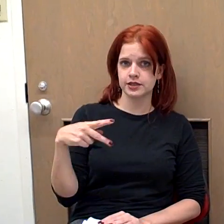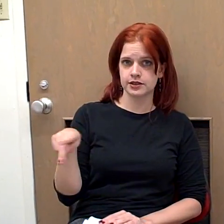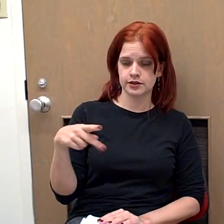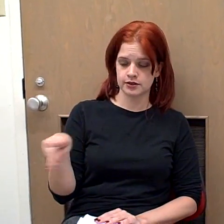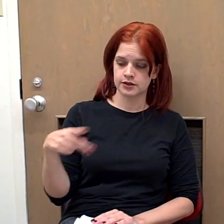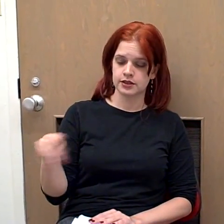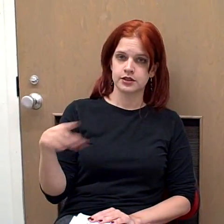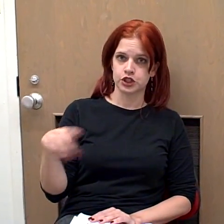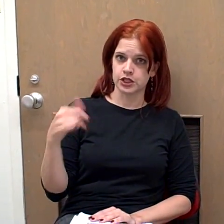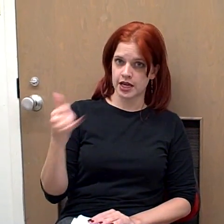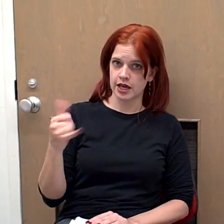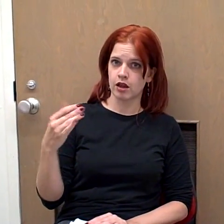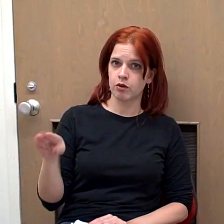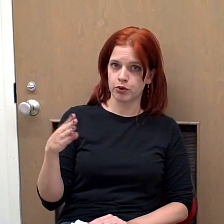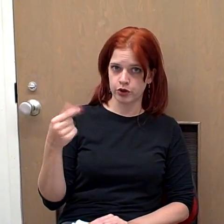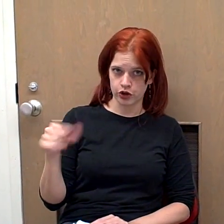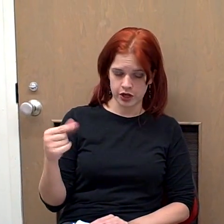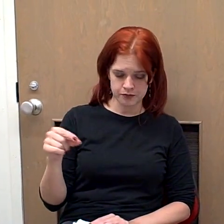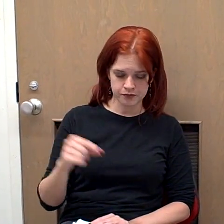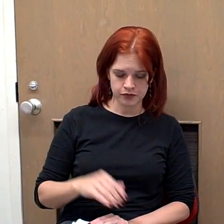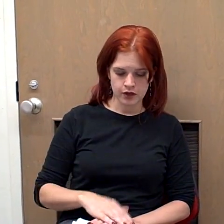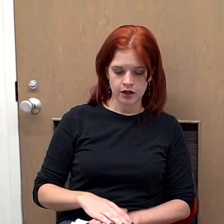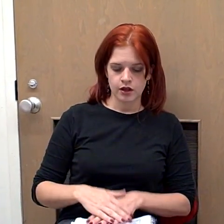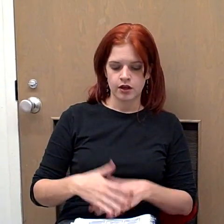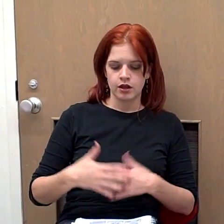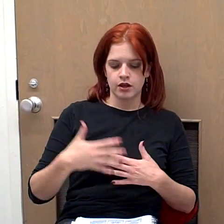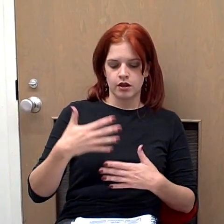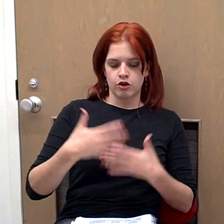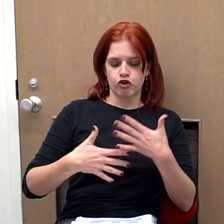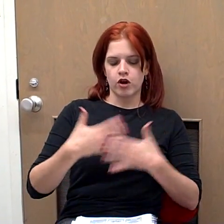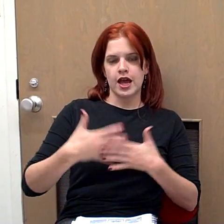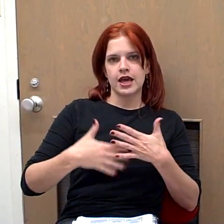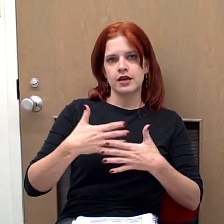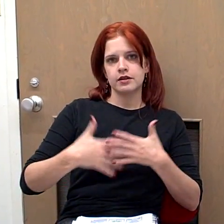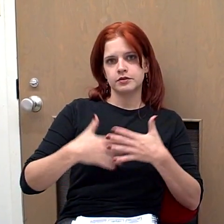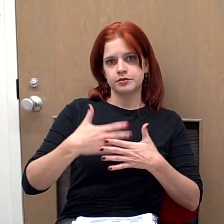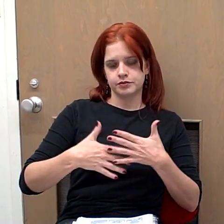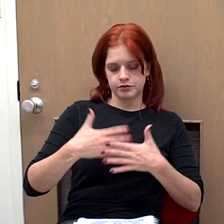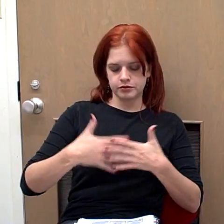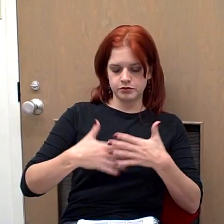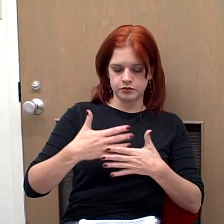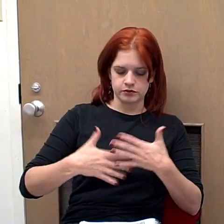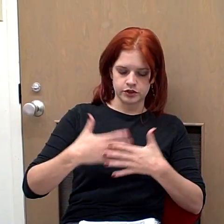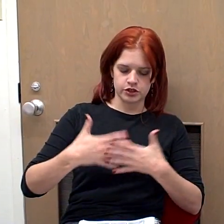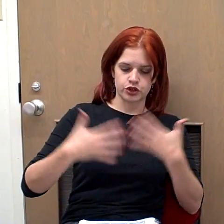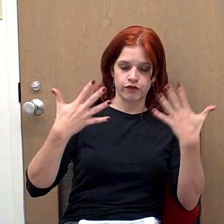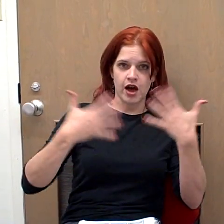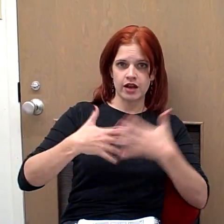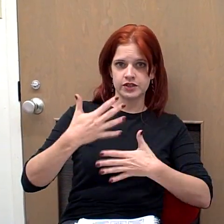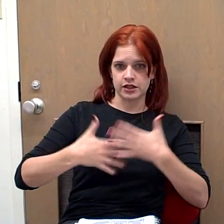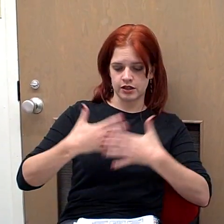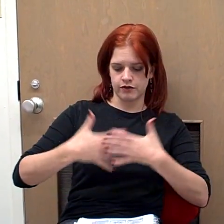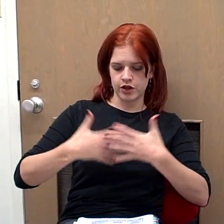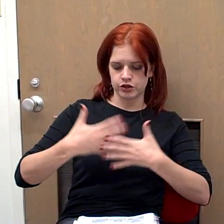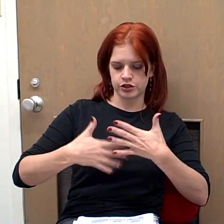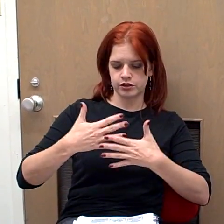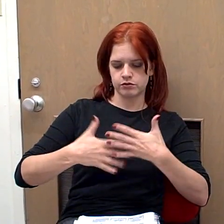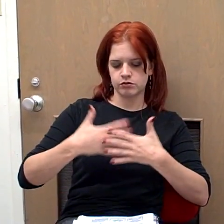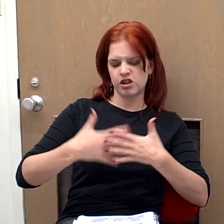shakes, just like yellow and blue and green. Gray, it's 2 5s and the fingers, you don't